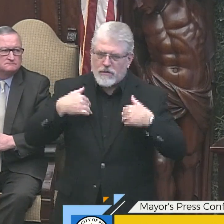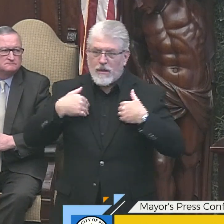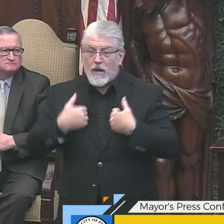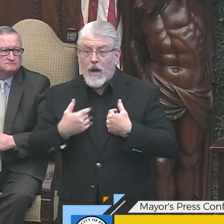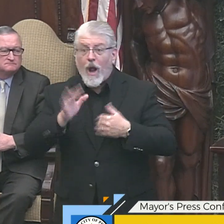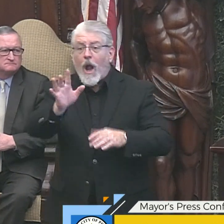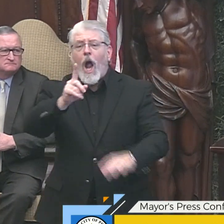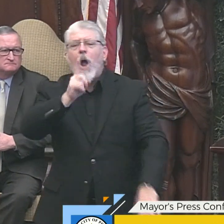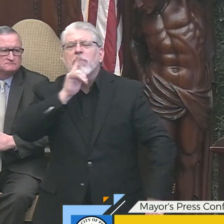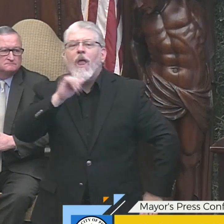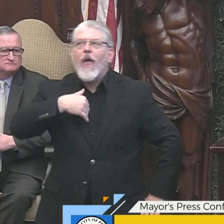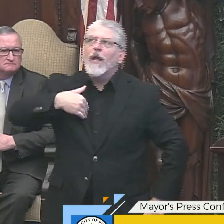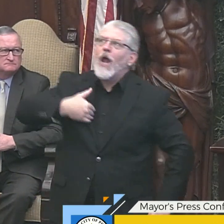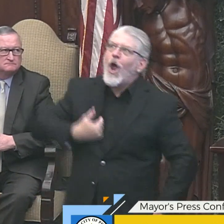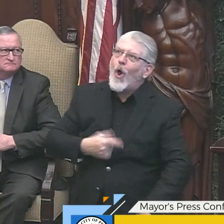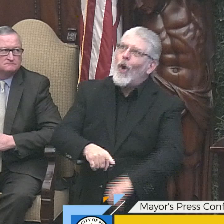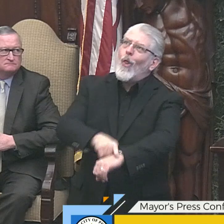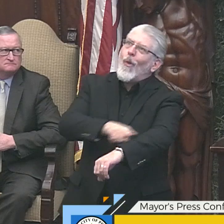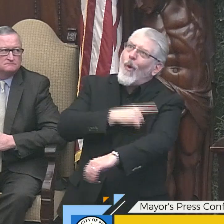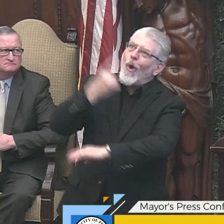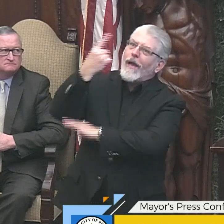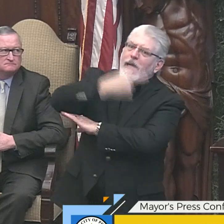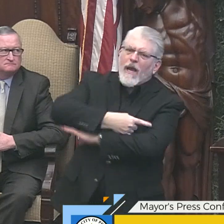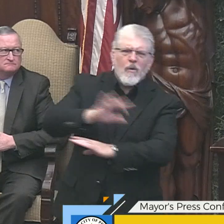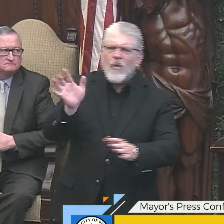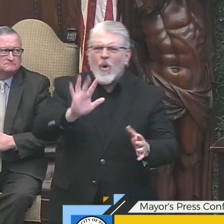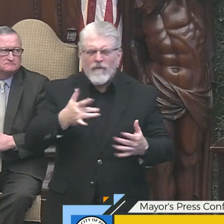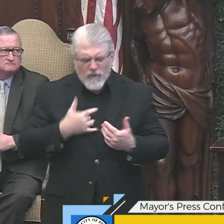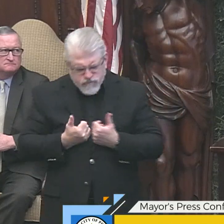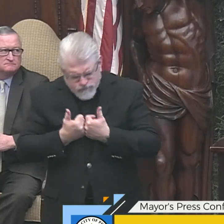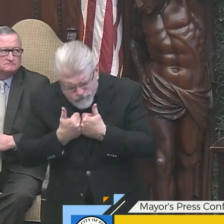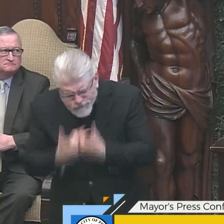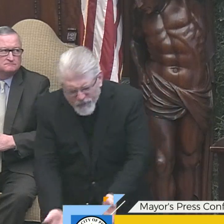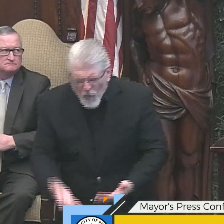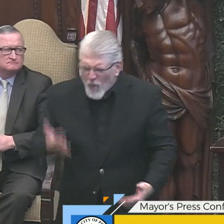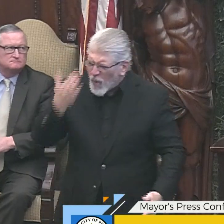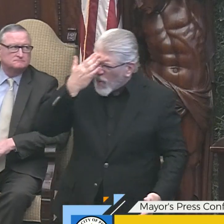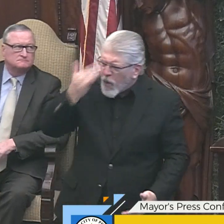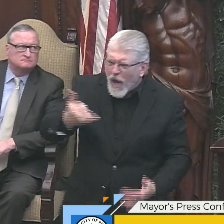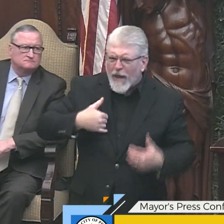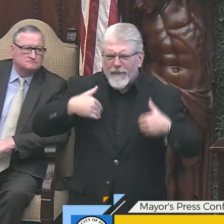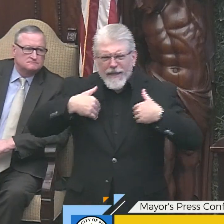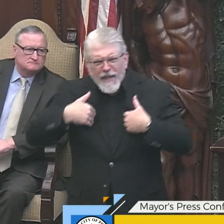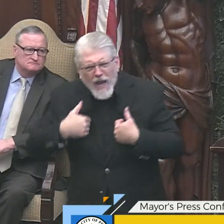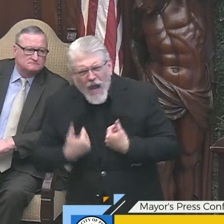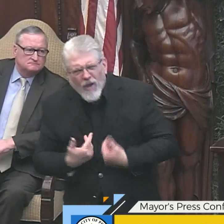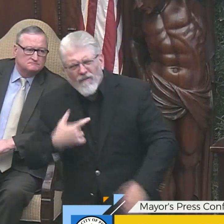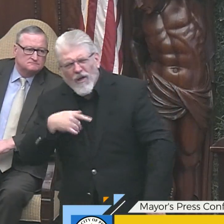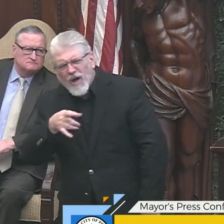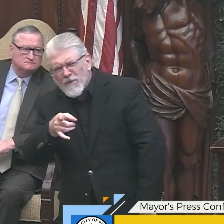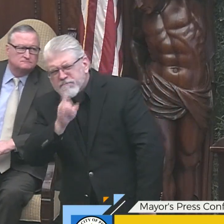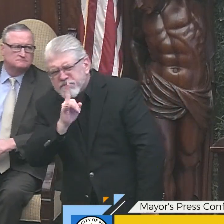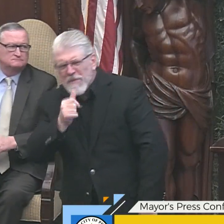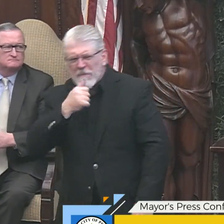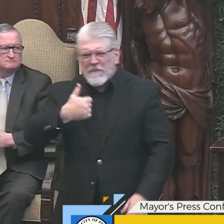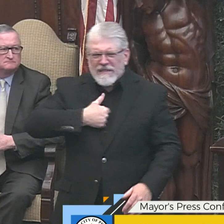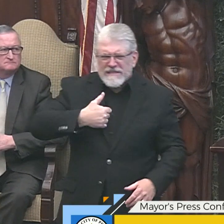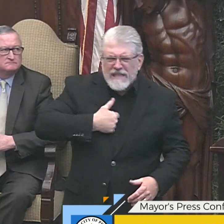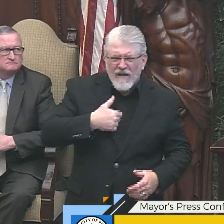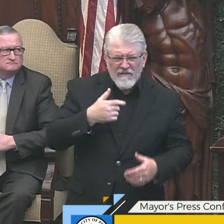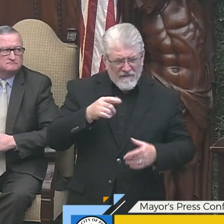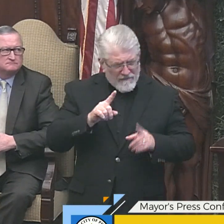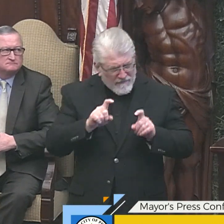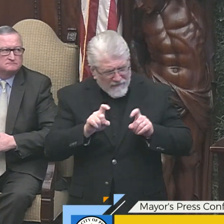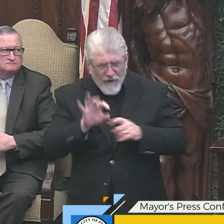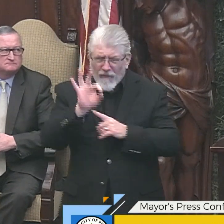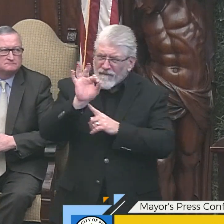as we all are tired these days, but rather the excess fatigue that you feel when you have the flu and you really feel tired enough that you just want to go to